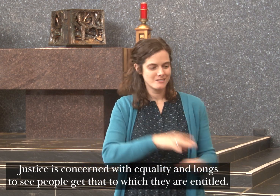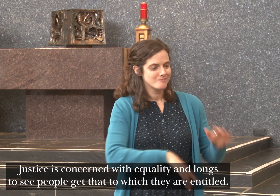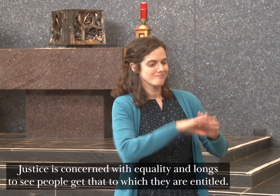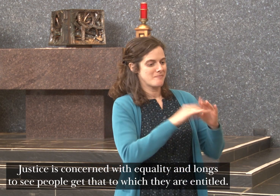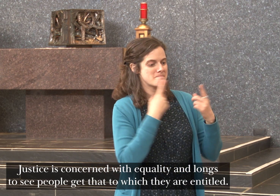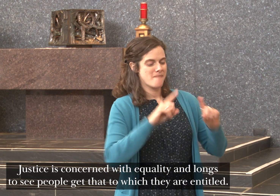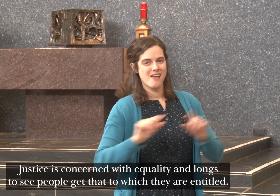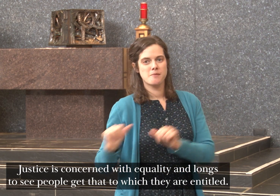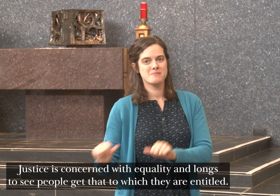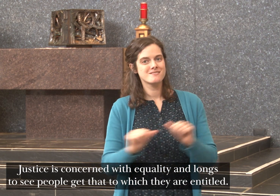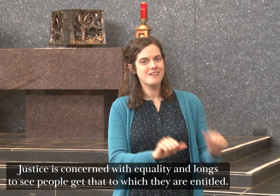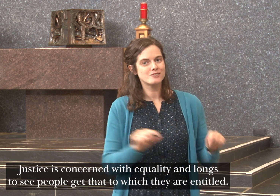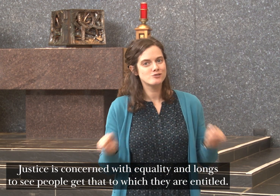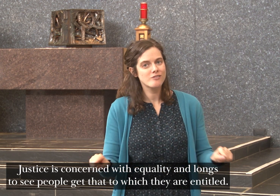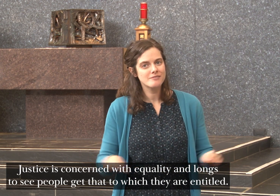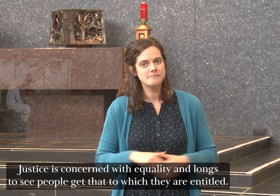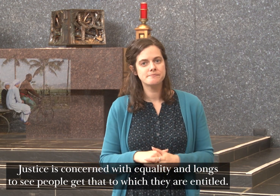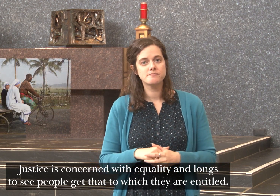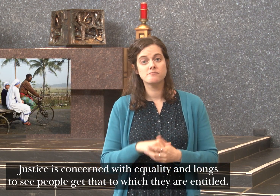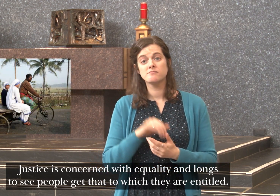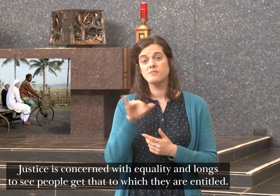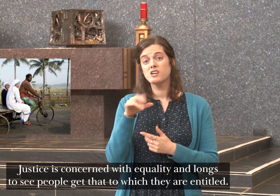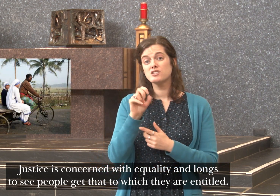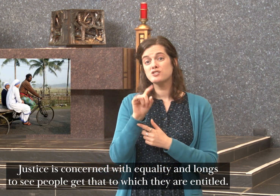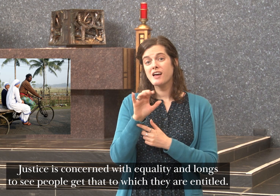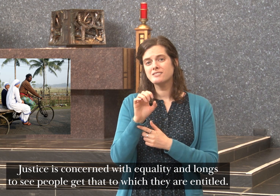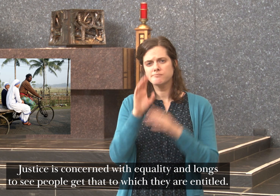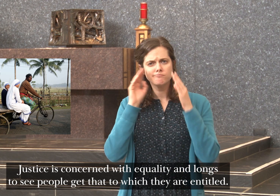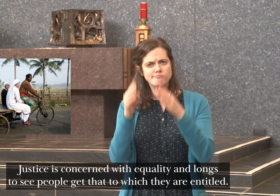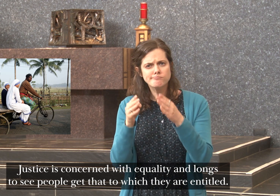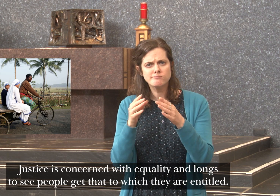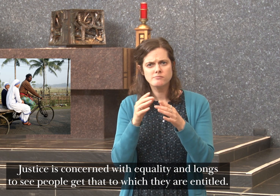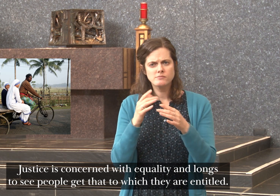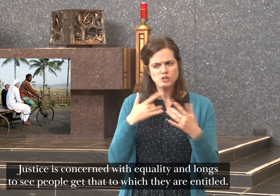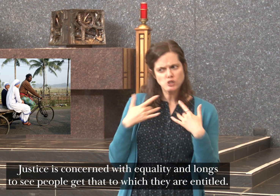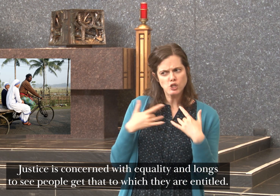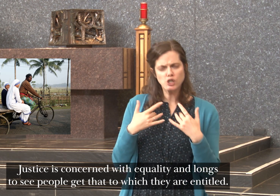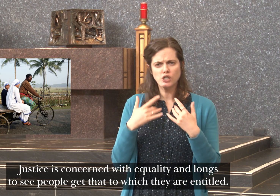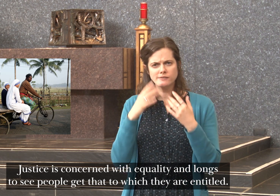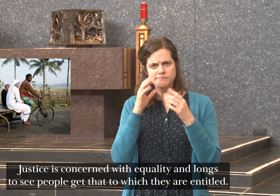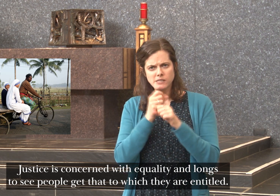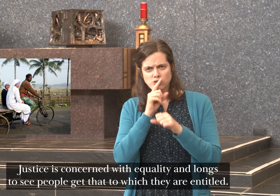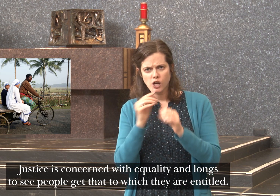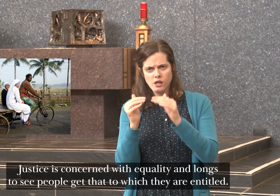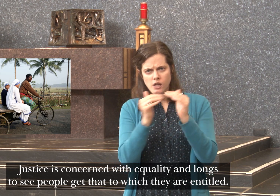concerned with equality and longs to see people get that to which they are entitled.